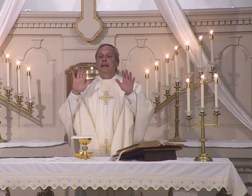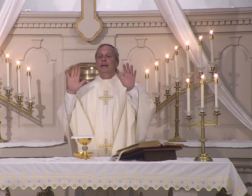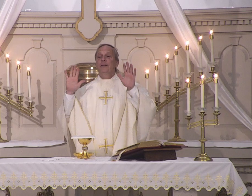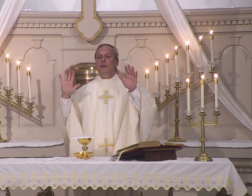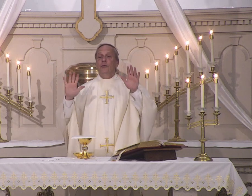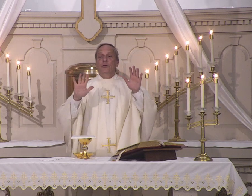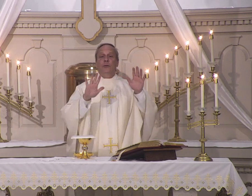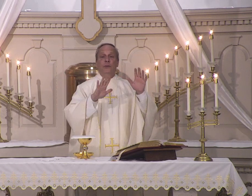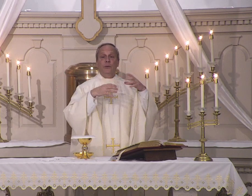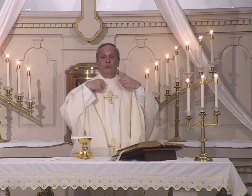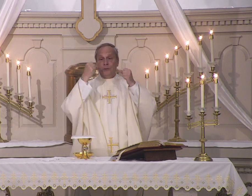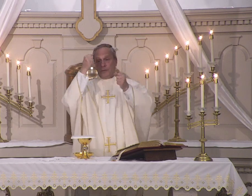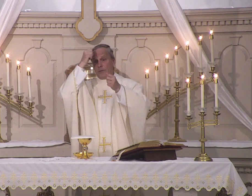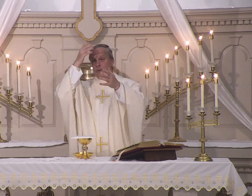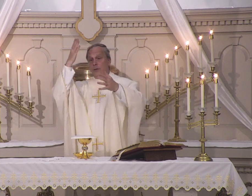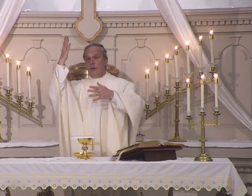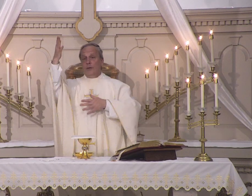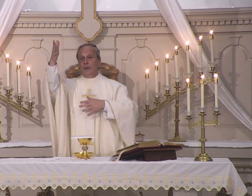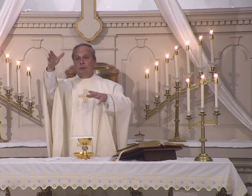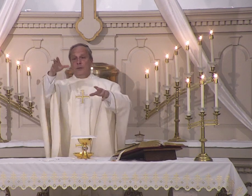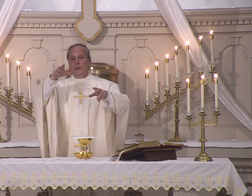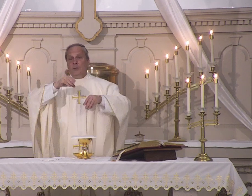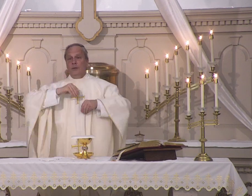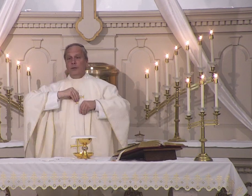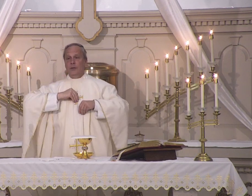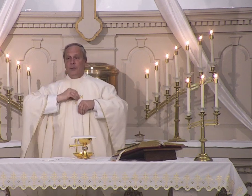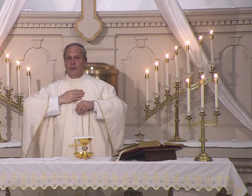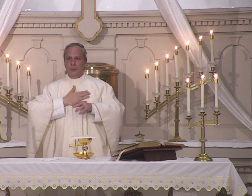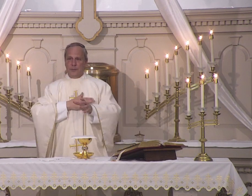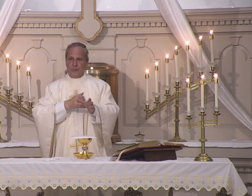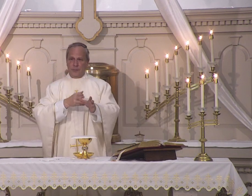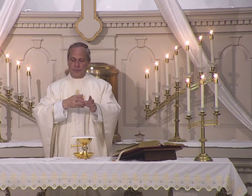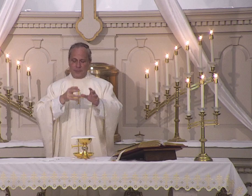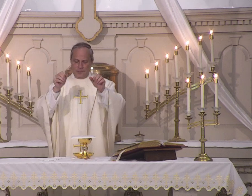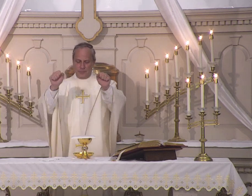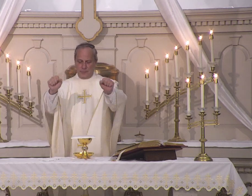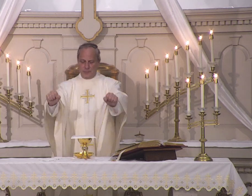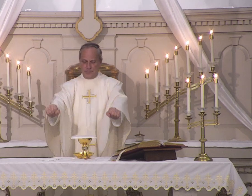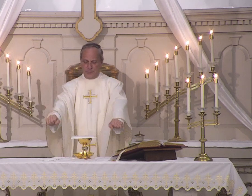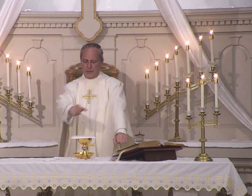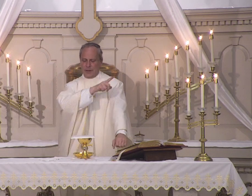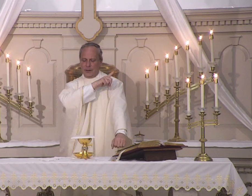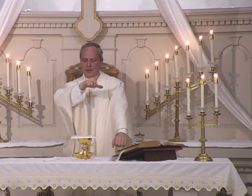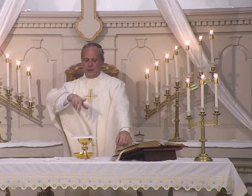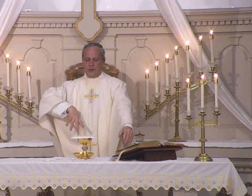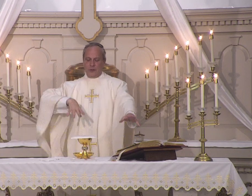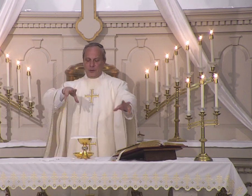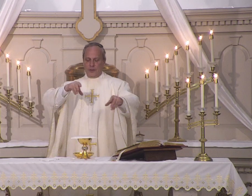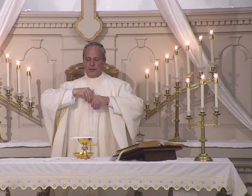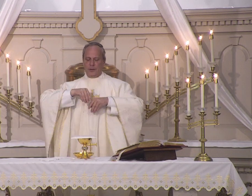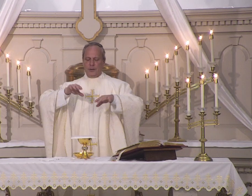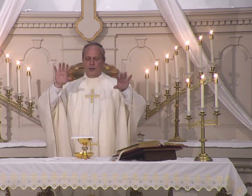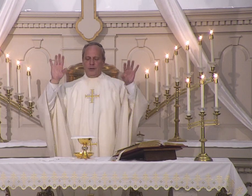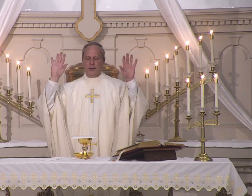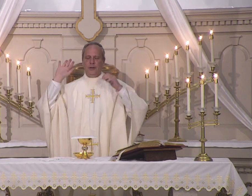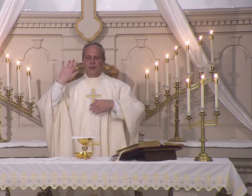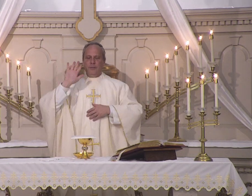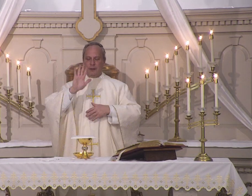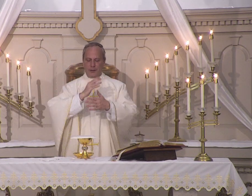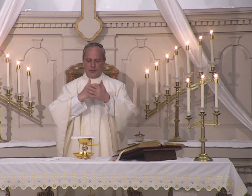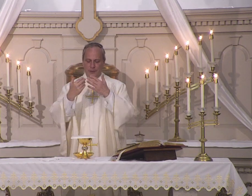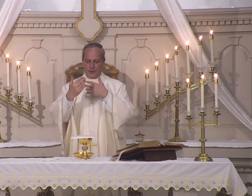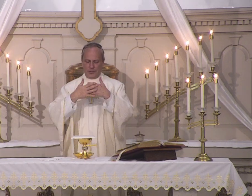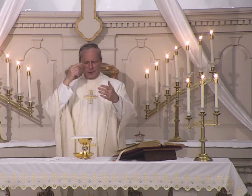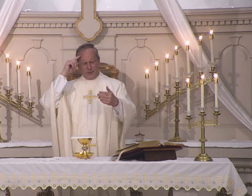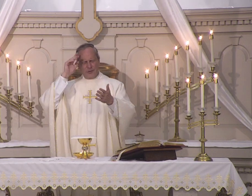Pray, brothers and sisters, that my sacrifice and yours may be acceptable to God, the Almighty Father. May the Lord accept